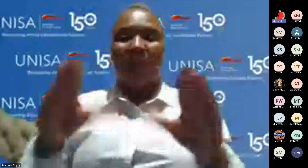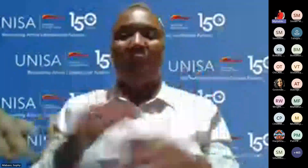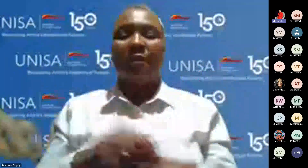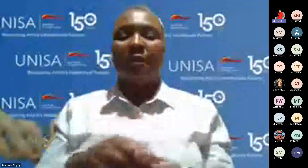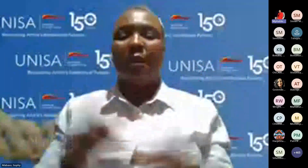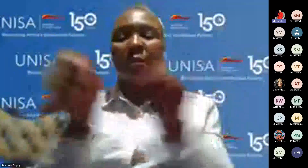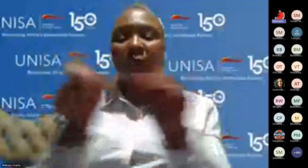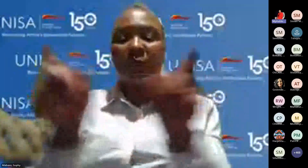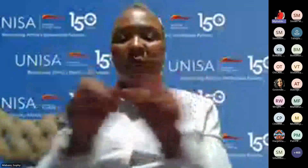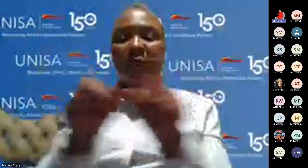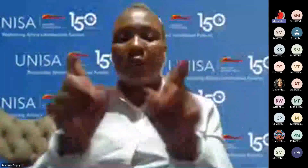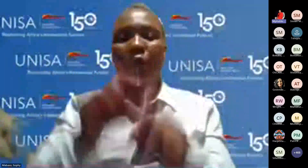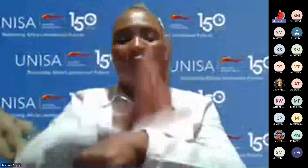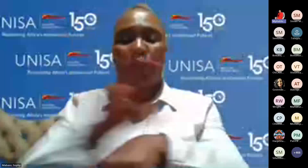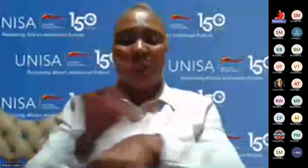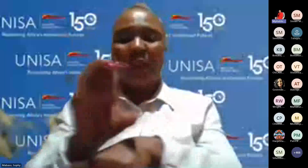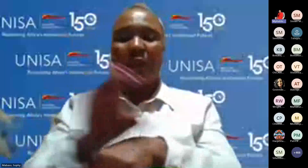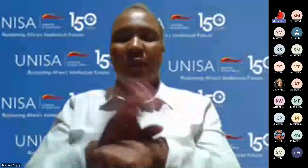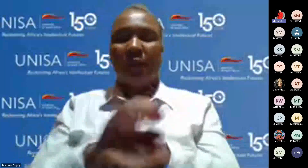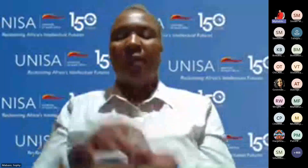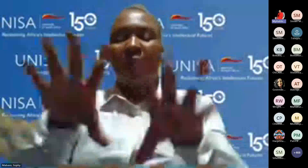of the college, then